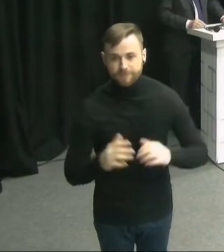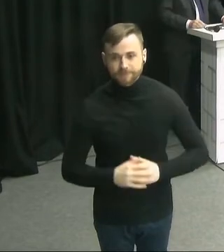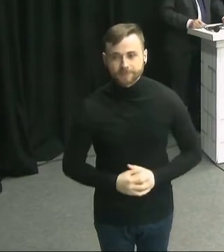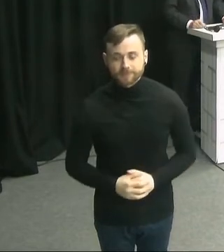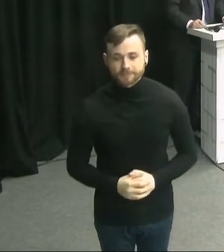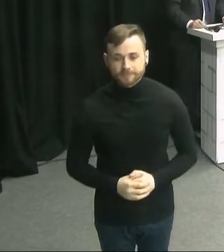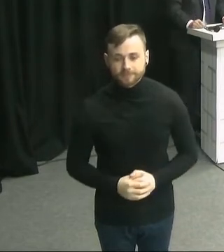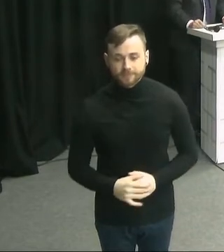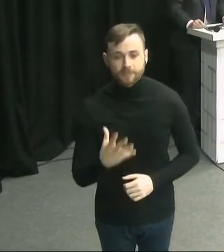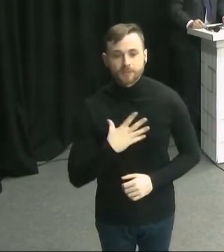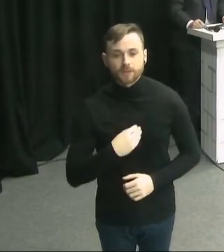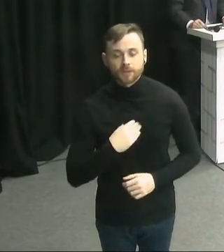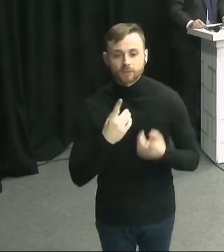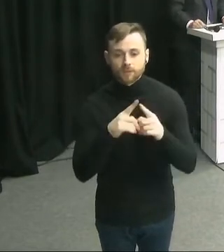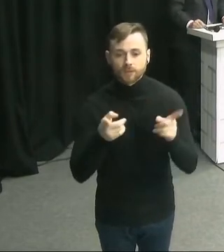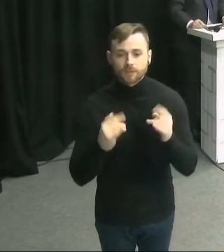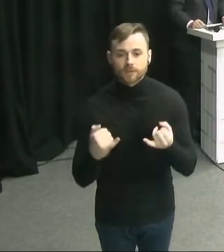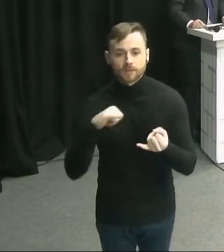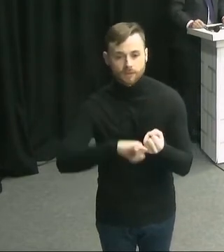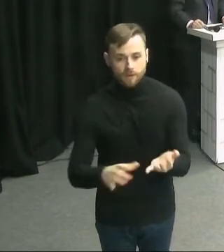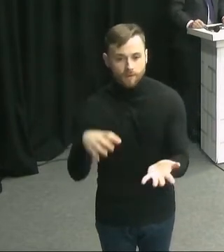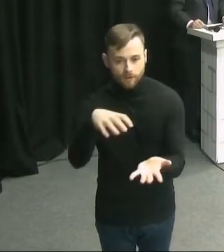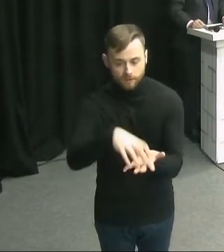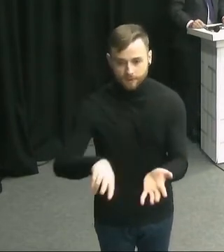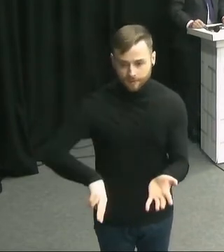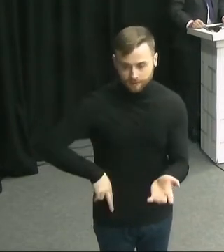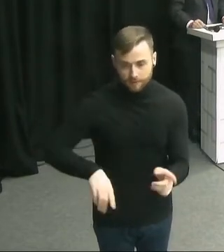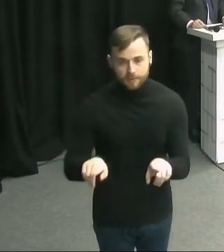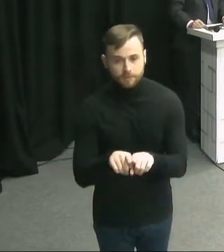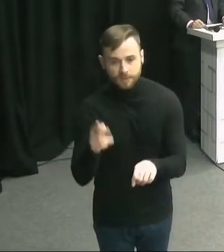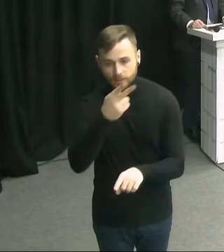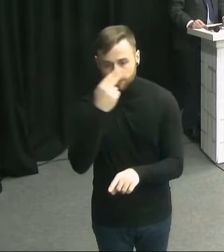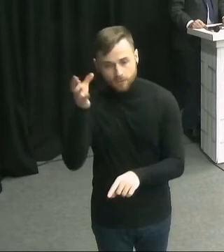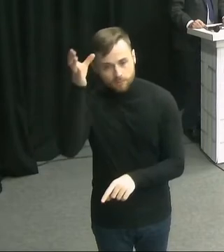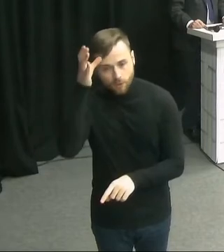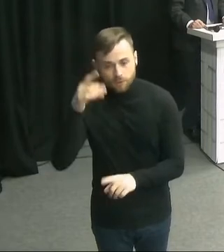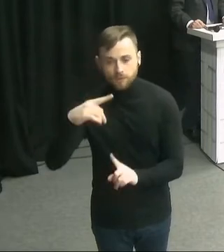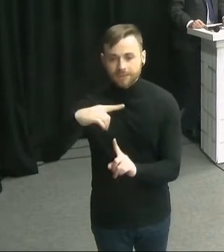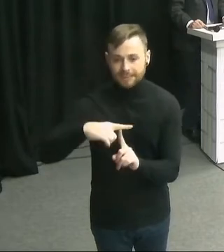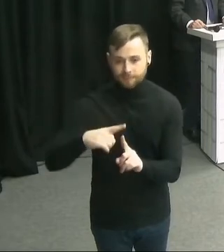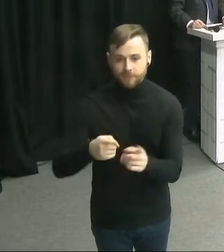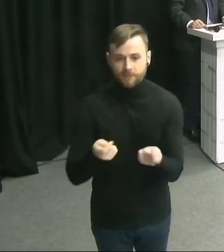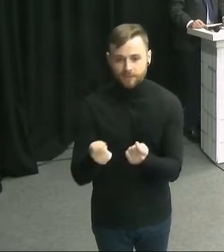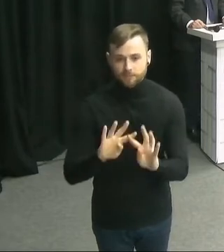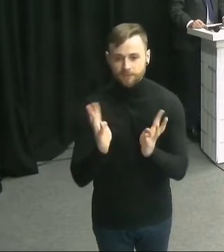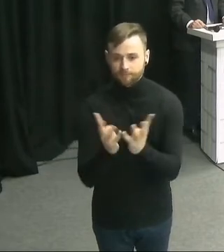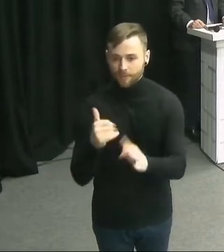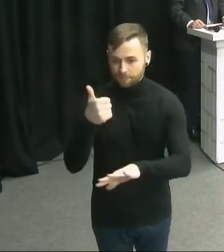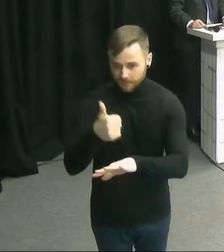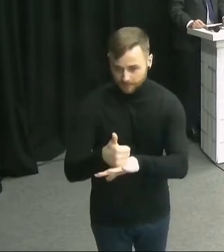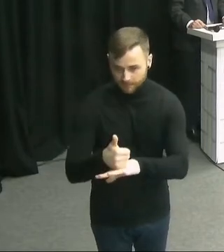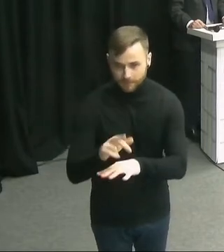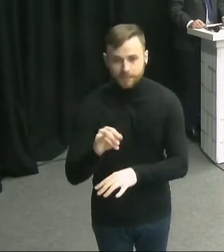Institute, Mr. Professor Emintas Juzeliūnas, Vilnius University History Faculty's Dean, and also